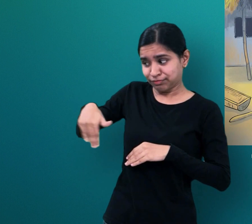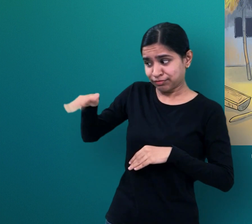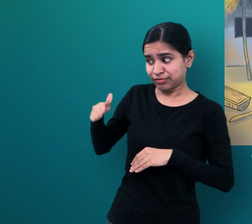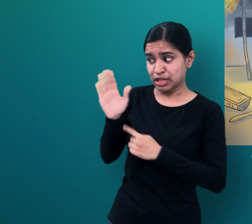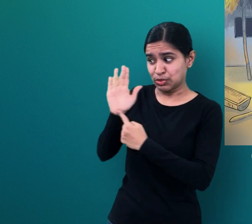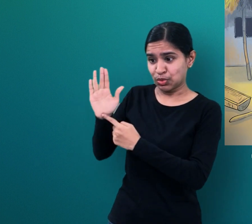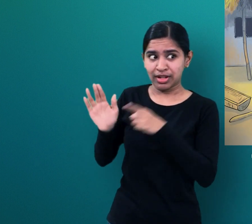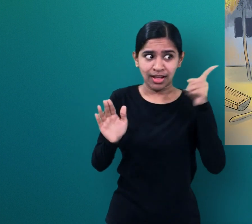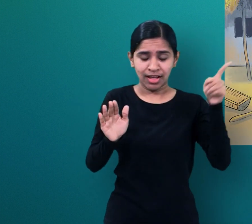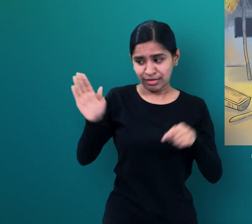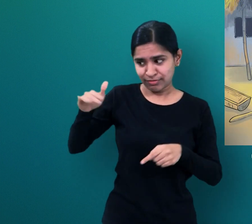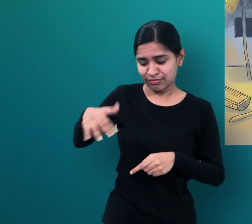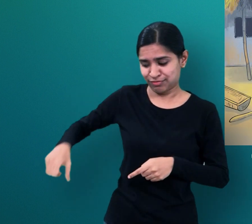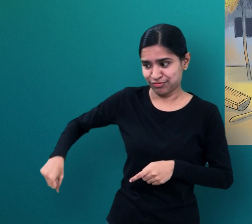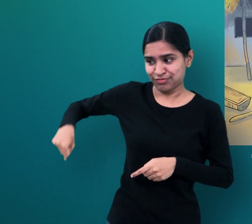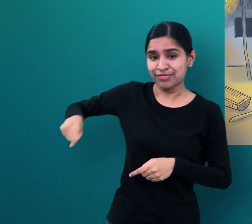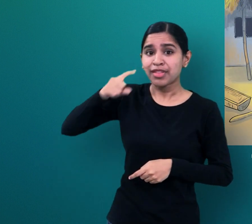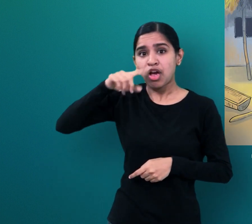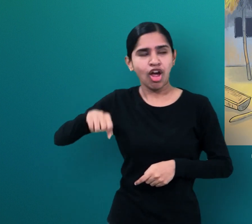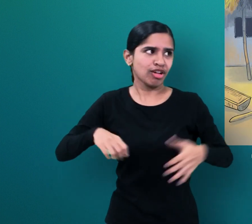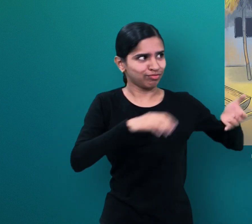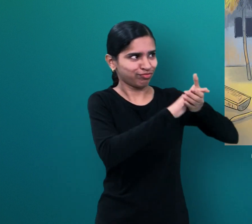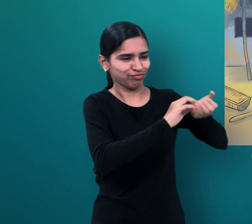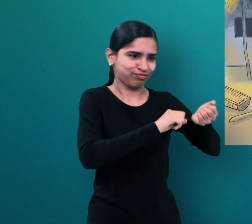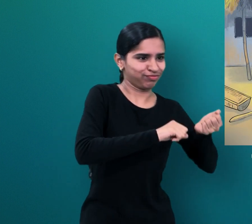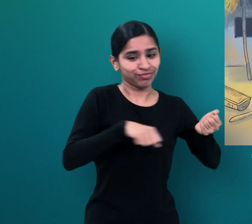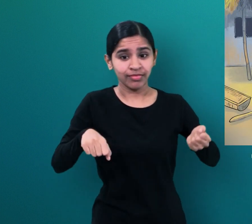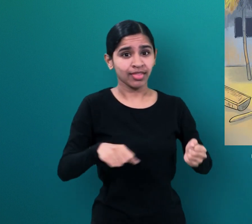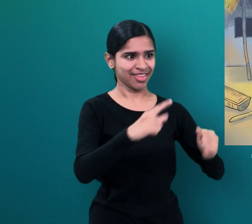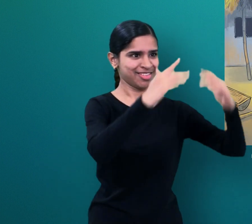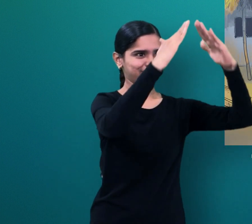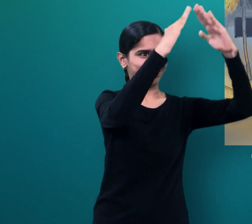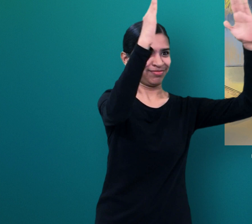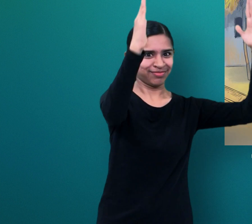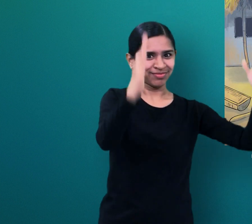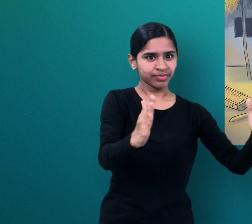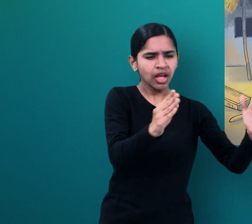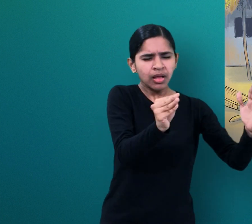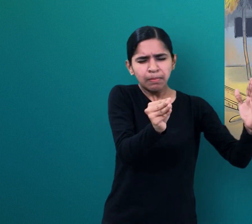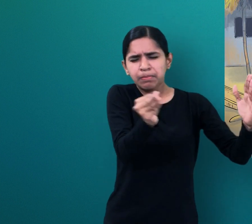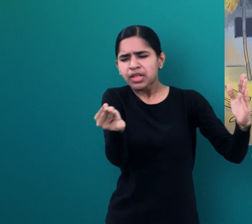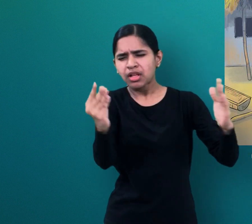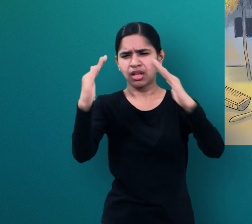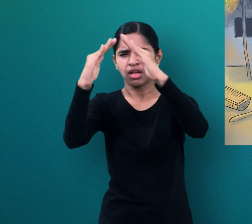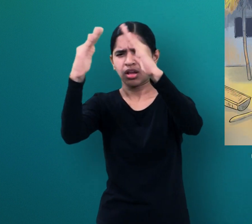"Come, I'll show you," said Ambi as she held Aski by the hand to a little shed beside the